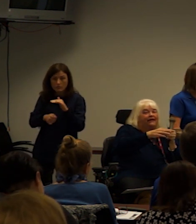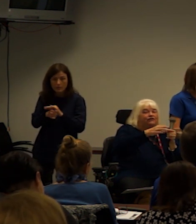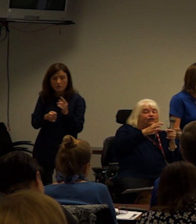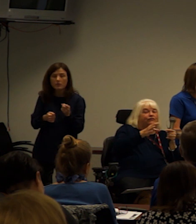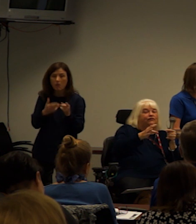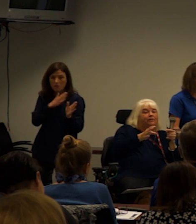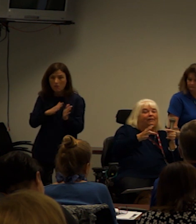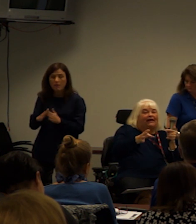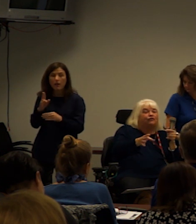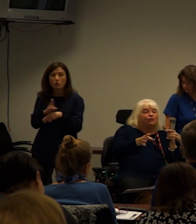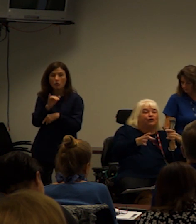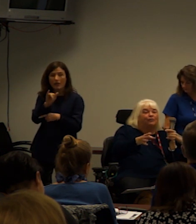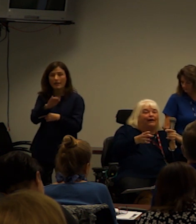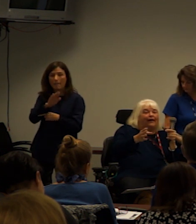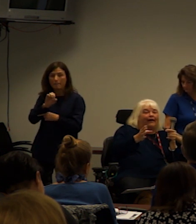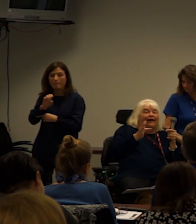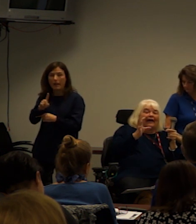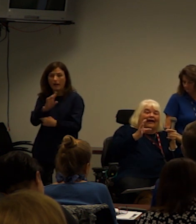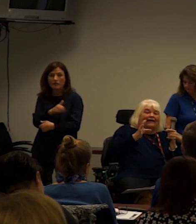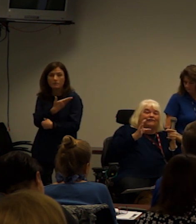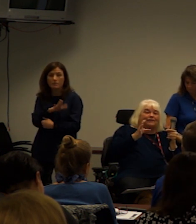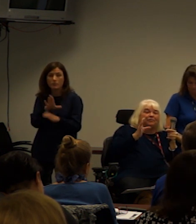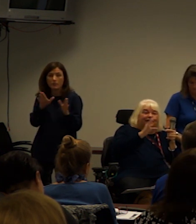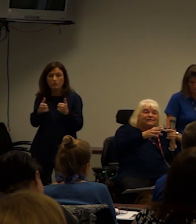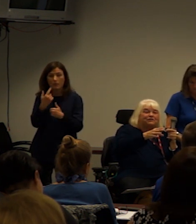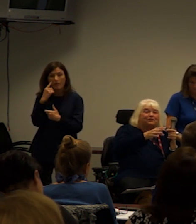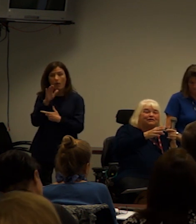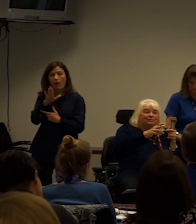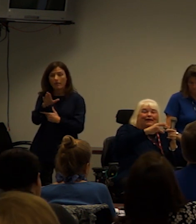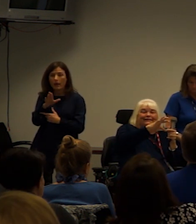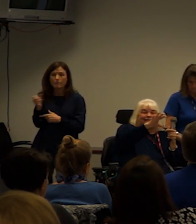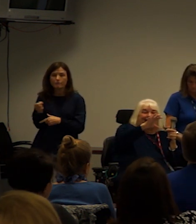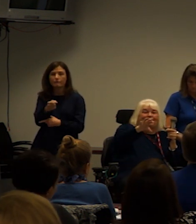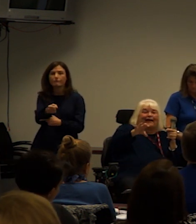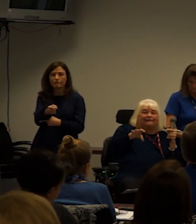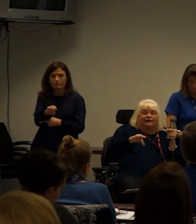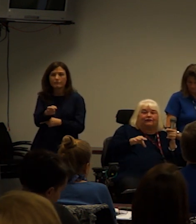had planned to use the band room as